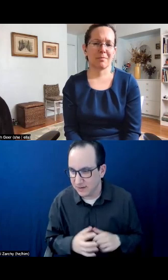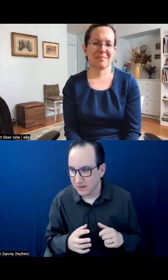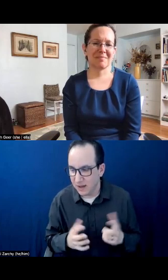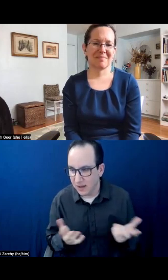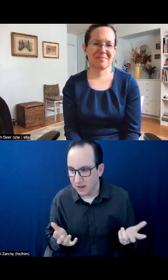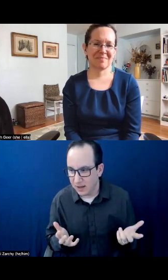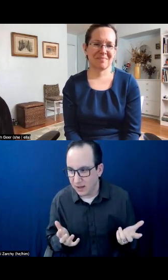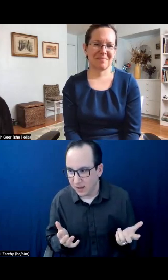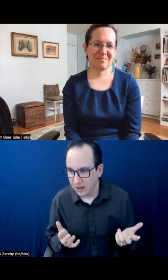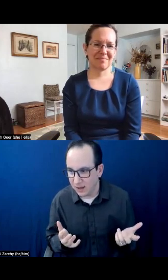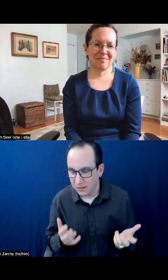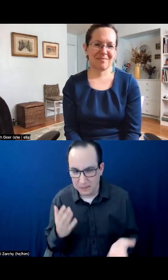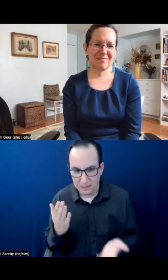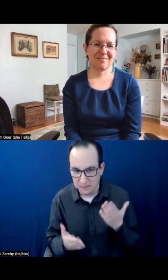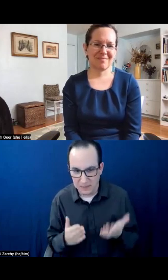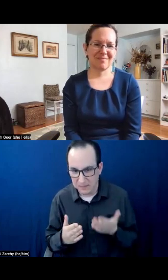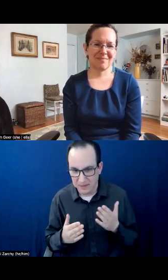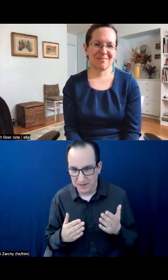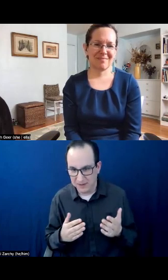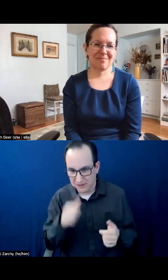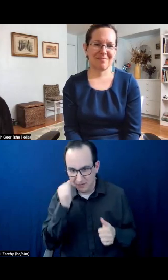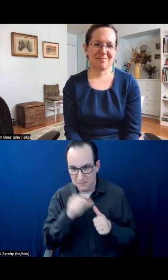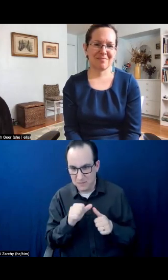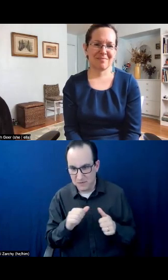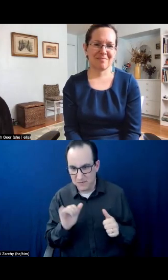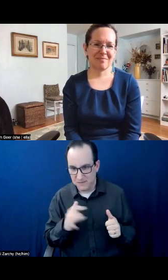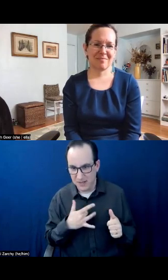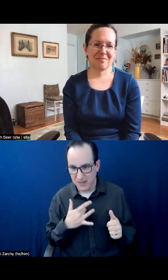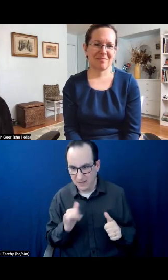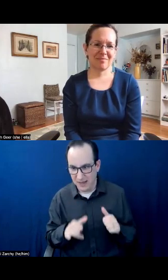And you haven't started the assessment process yet.